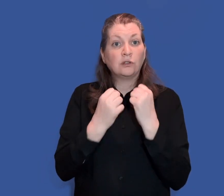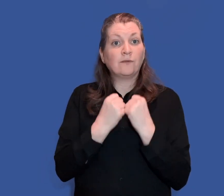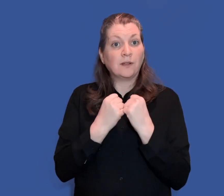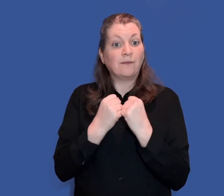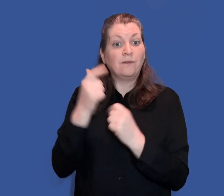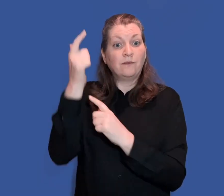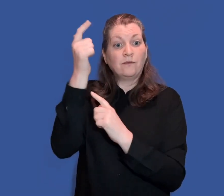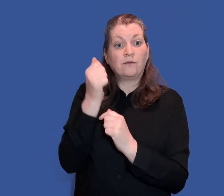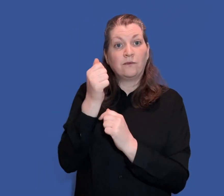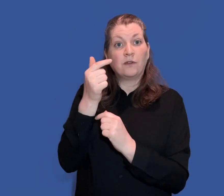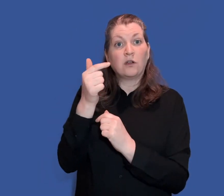$1,500,000.